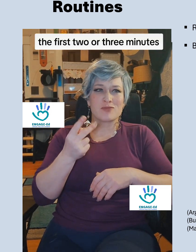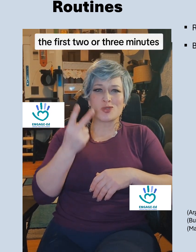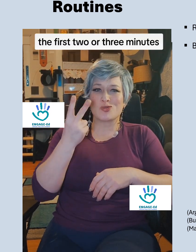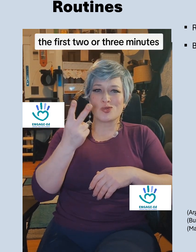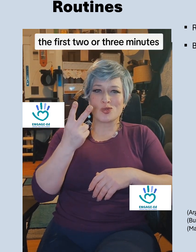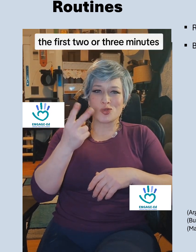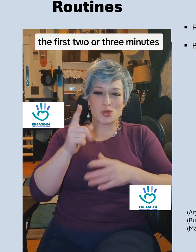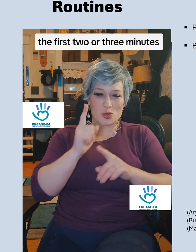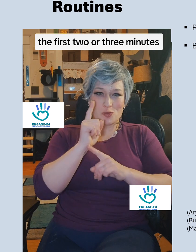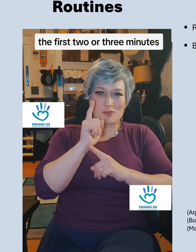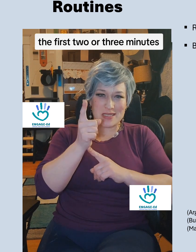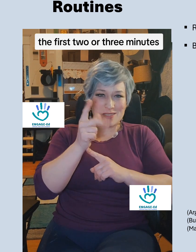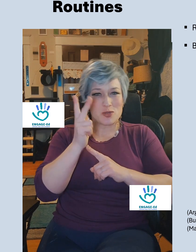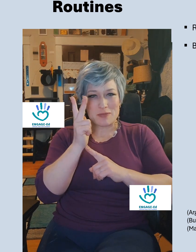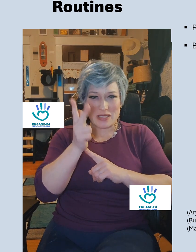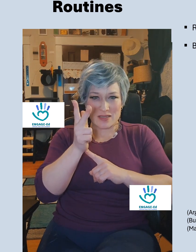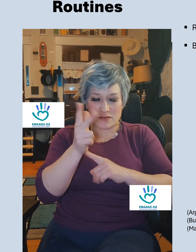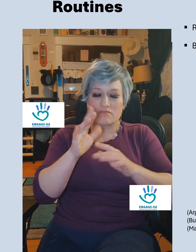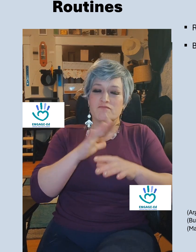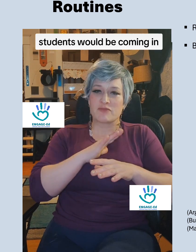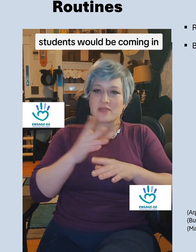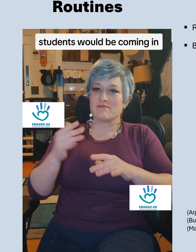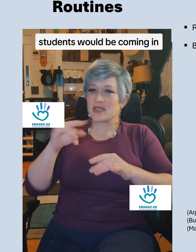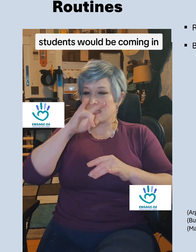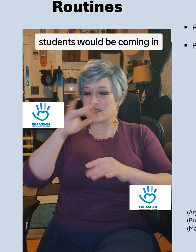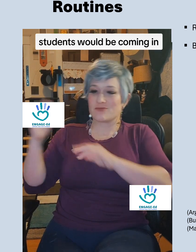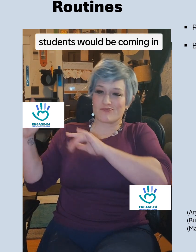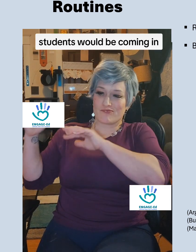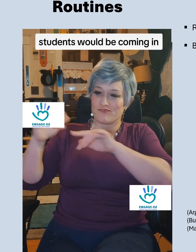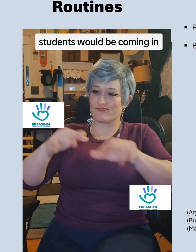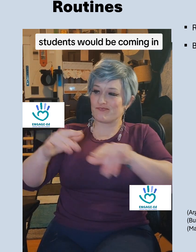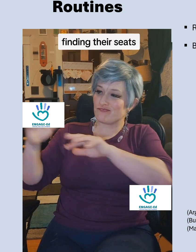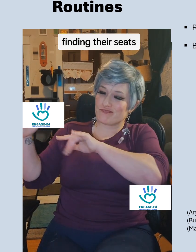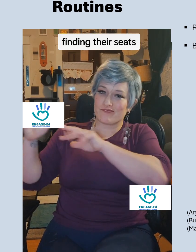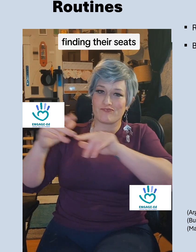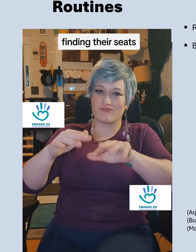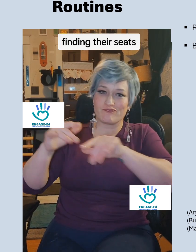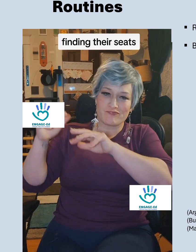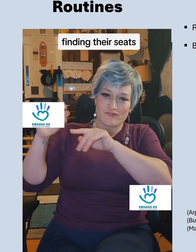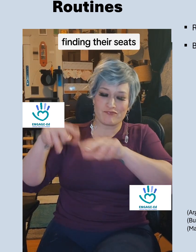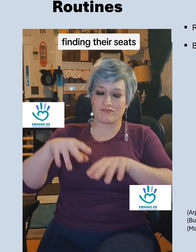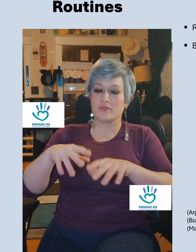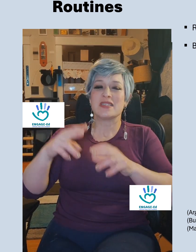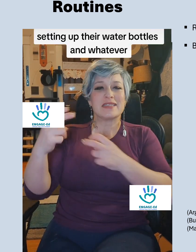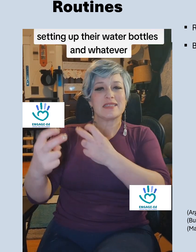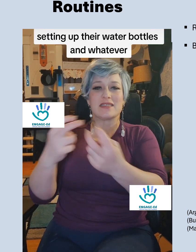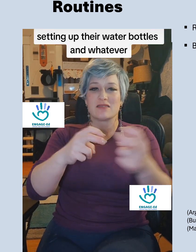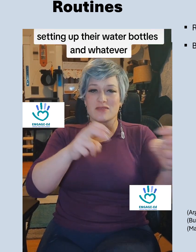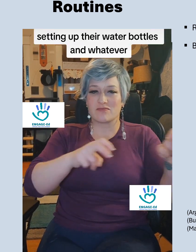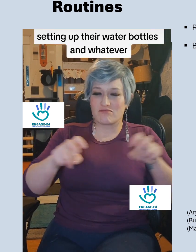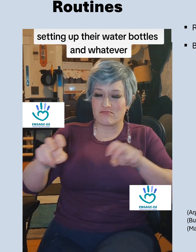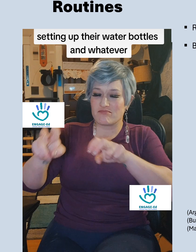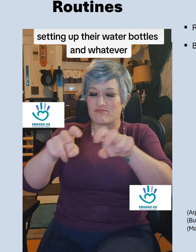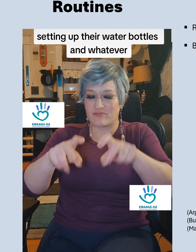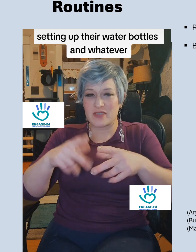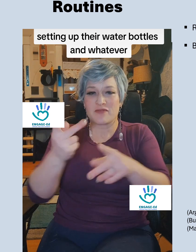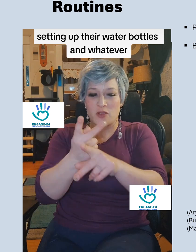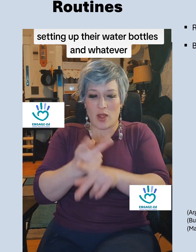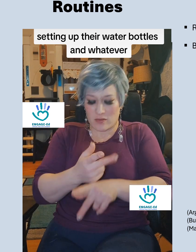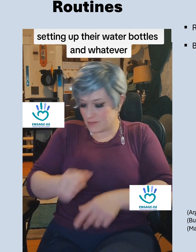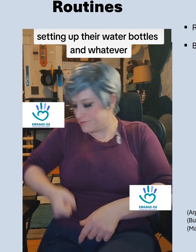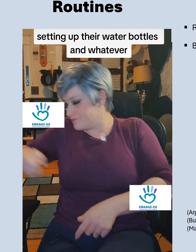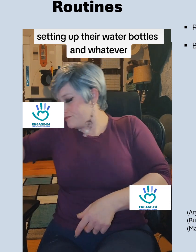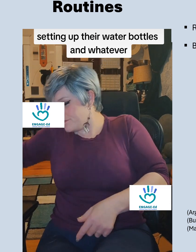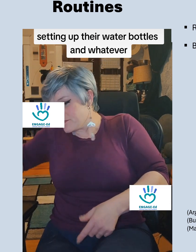The first 2 or 3 minutes, students would be coming in, finding their seats, setting up their